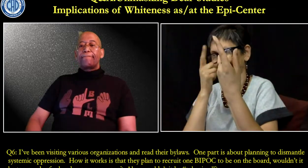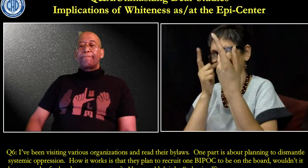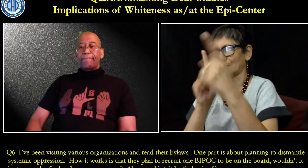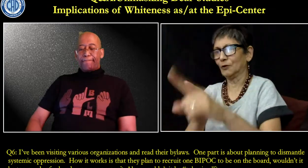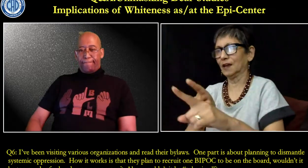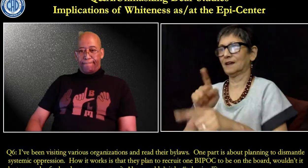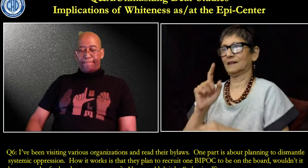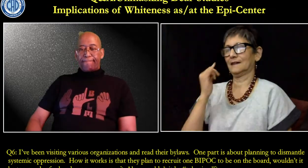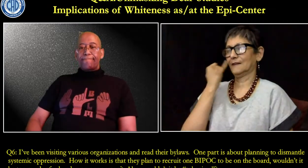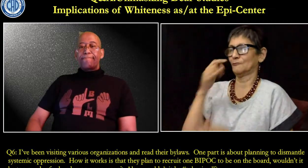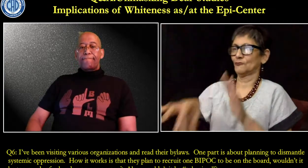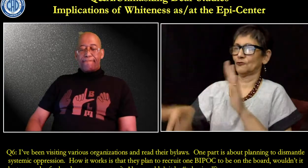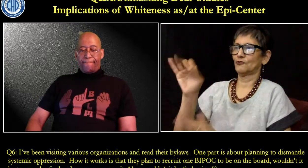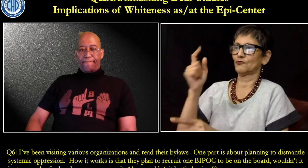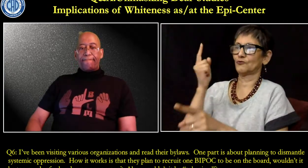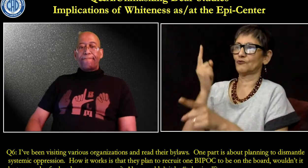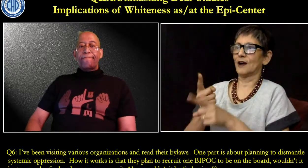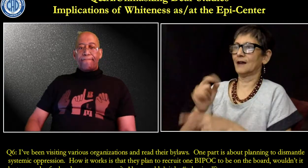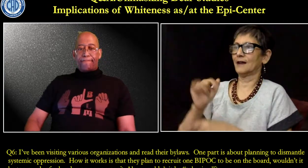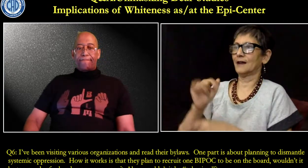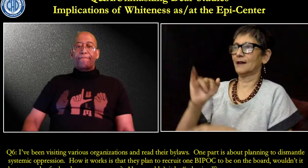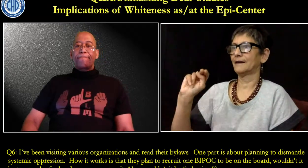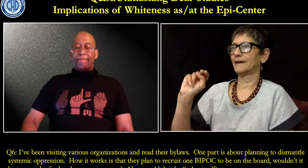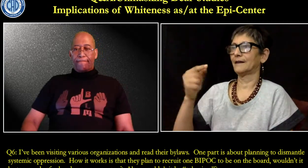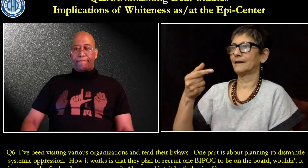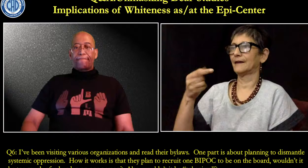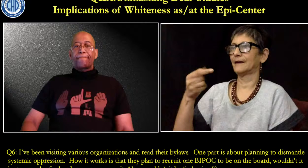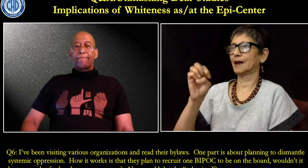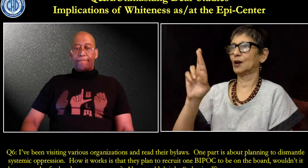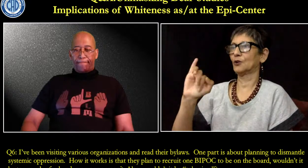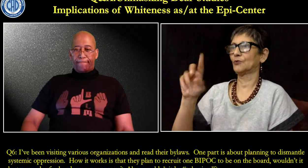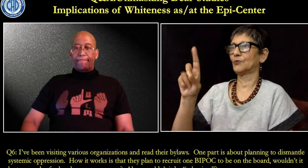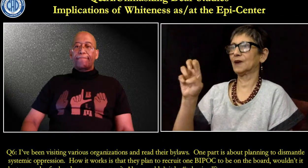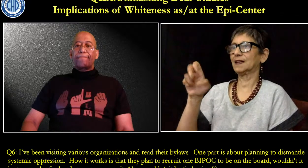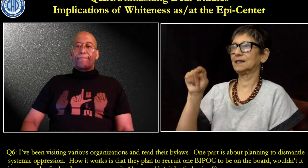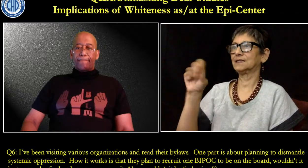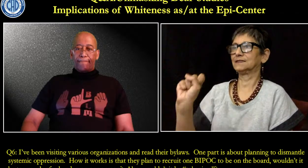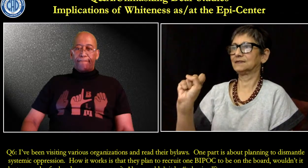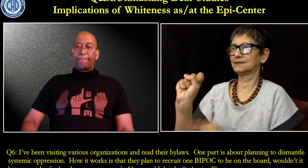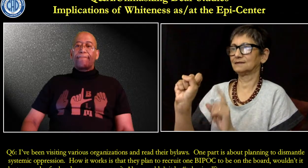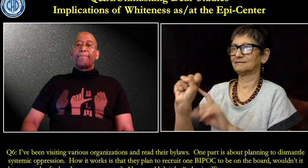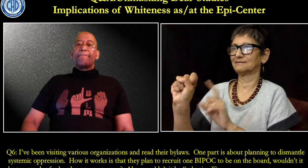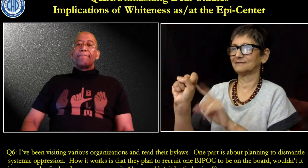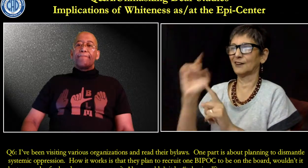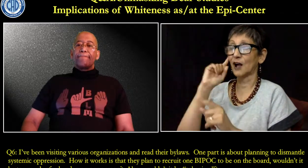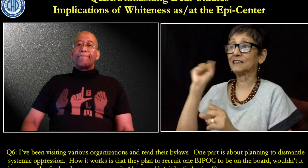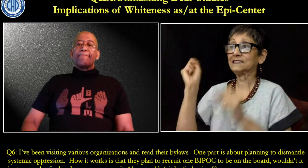you. Definitely. I totally agree with that. If we can choose